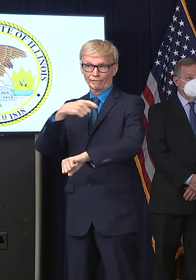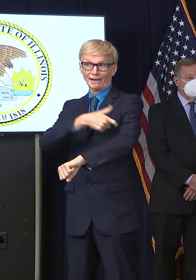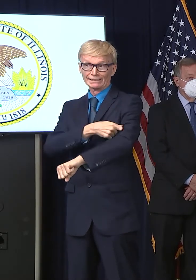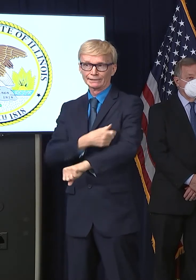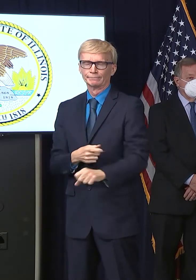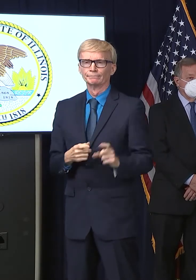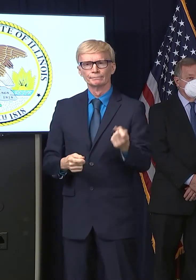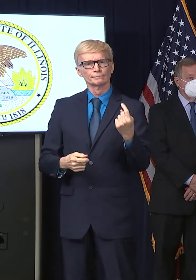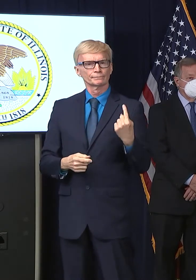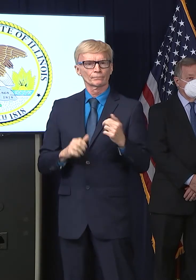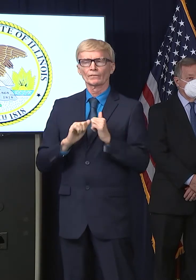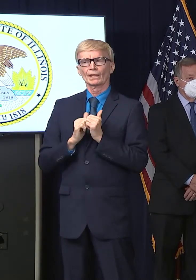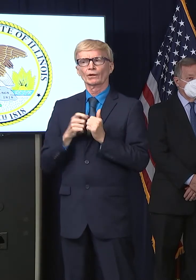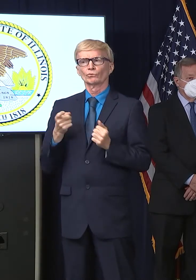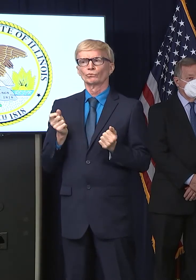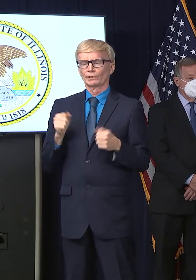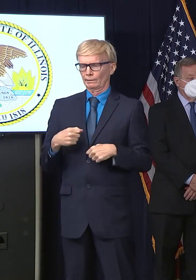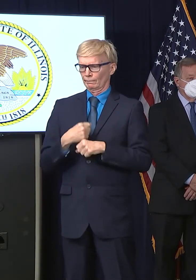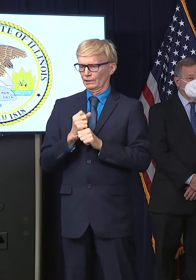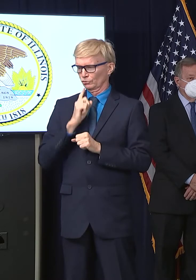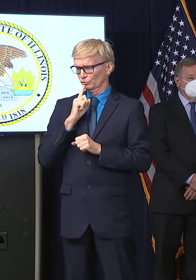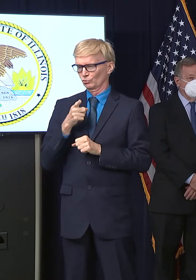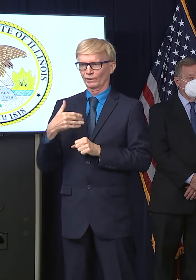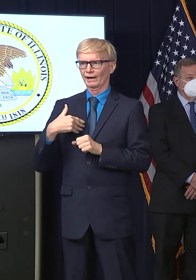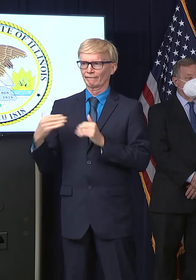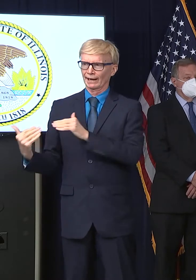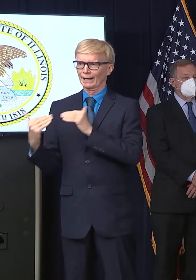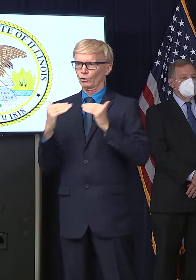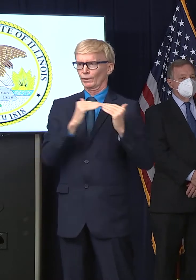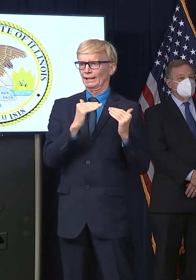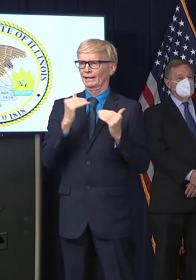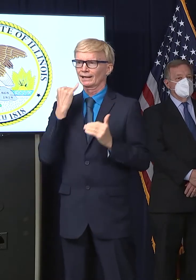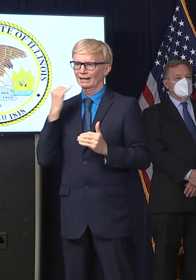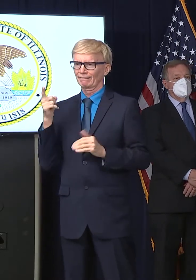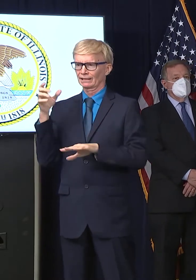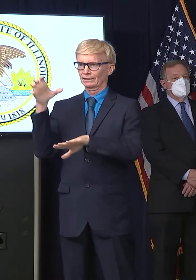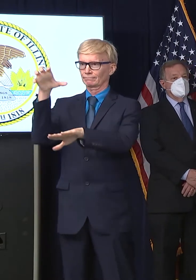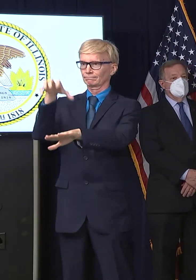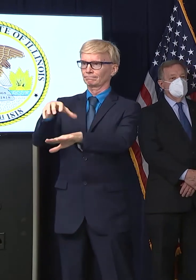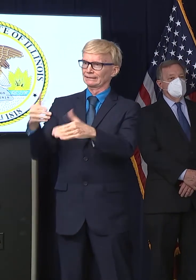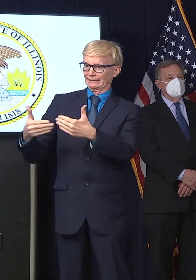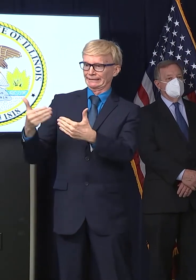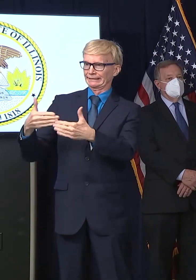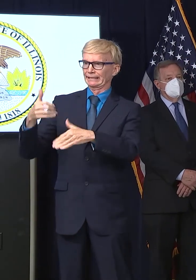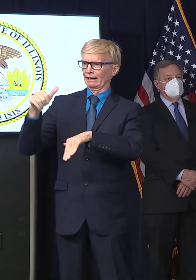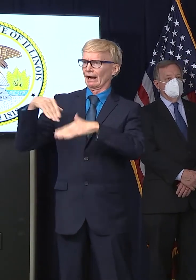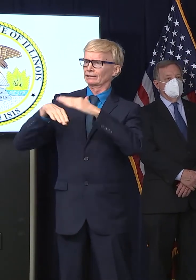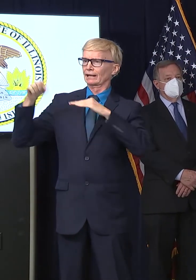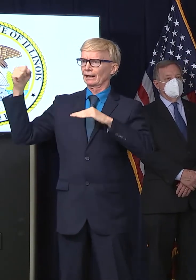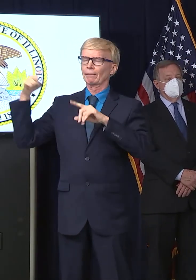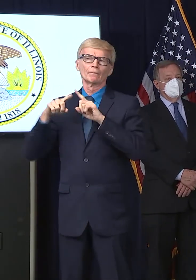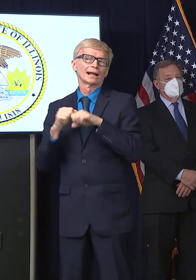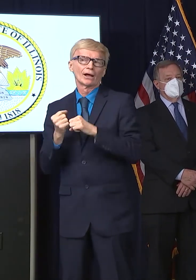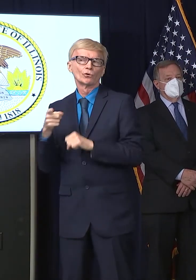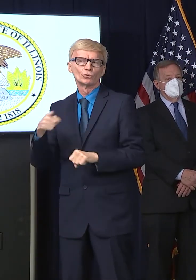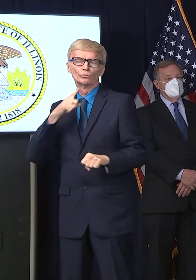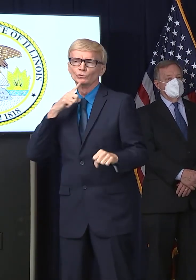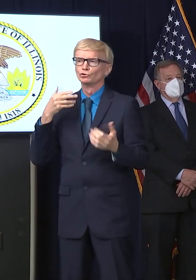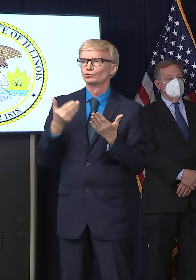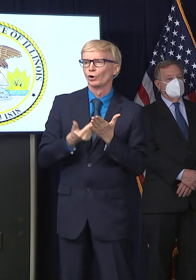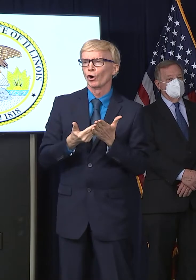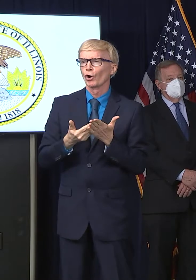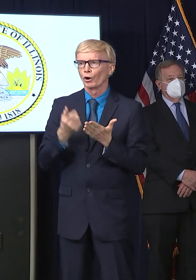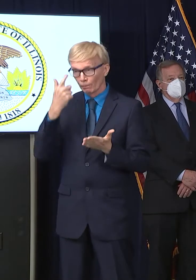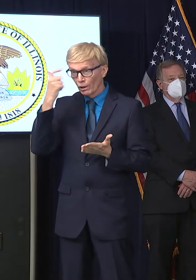how do you ensure equity? If the goal is to put it somewhere where it's easy access, but how do you really ensure that? Because it's going to be